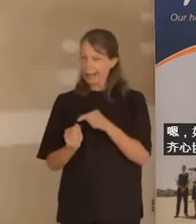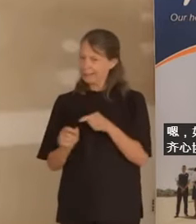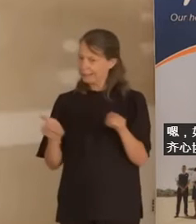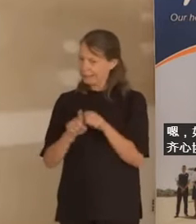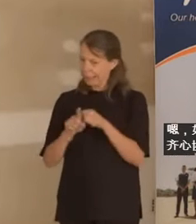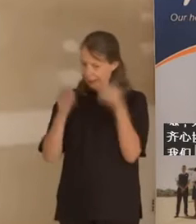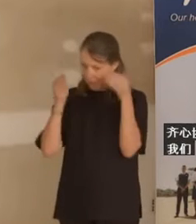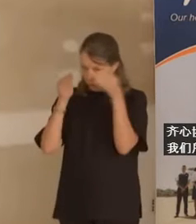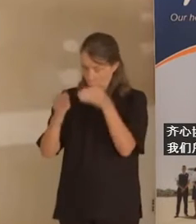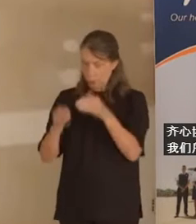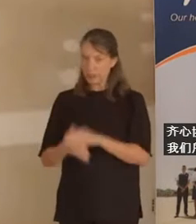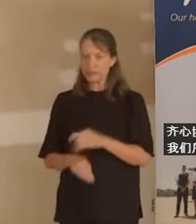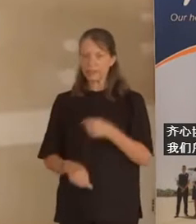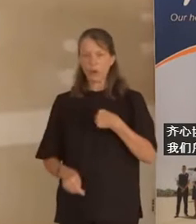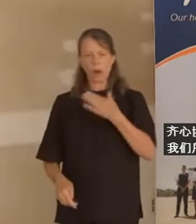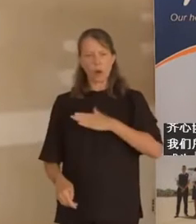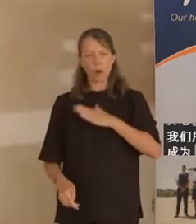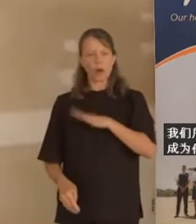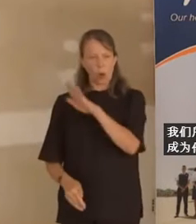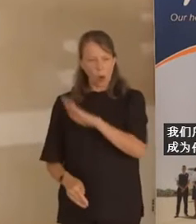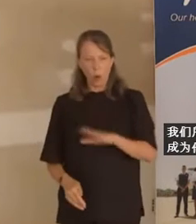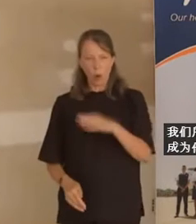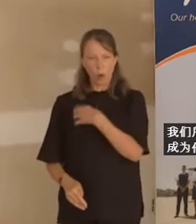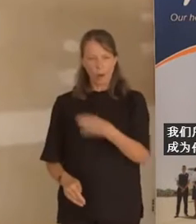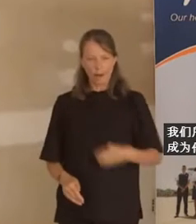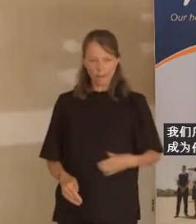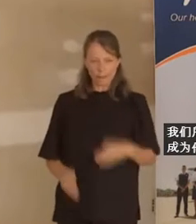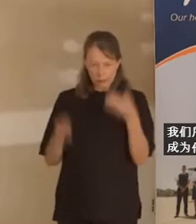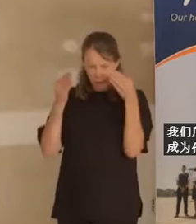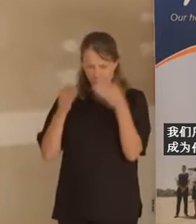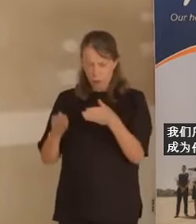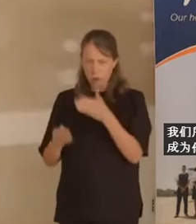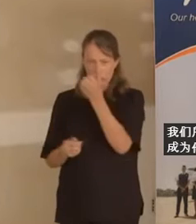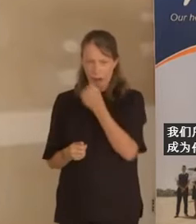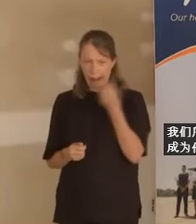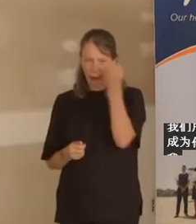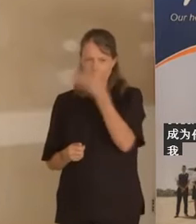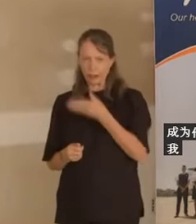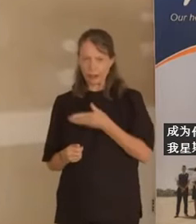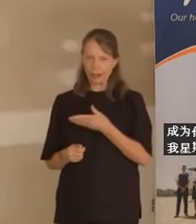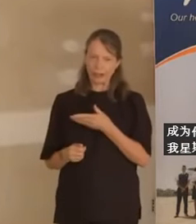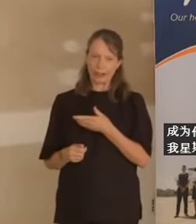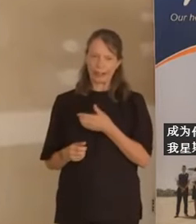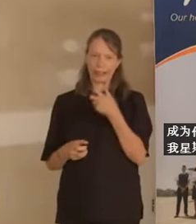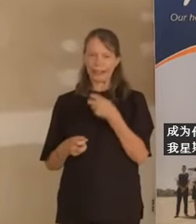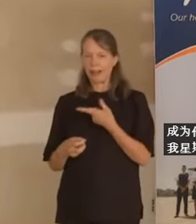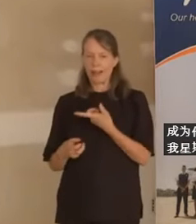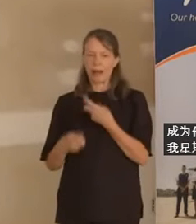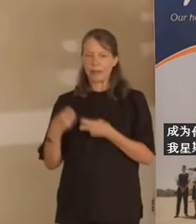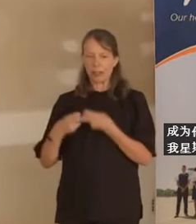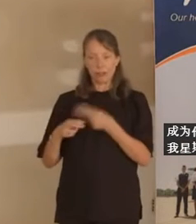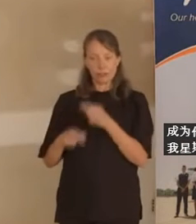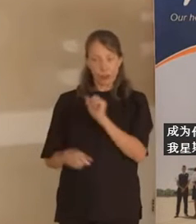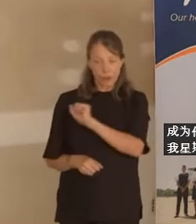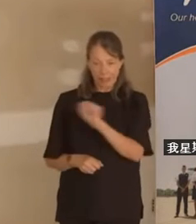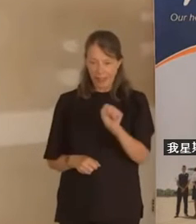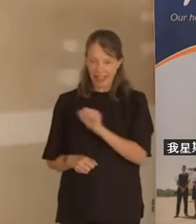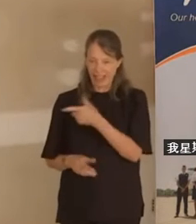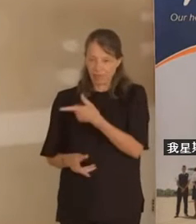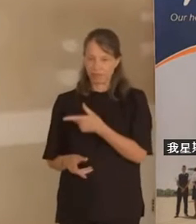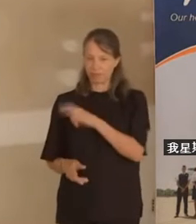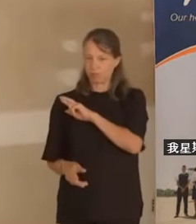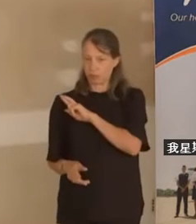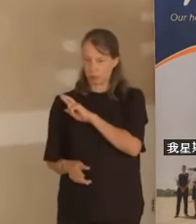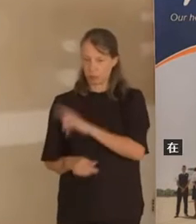focus, I want all our ministers to be ministers for Aboriginal affairs in their own right. I was out in Canamble on Thursday with